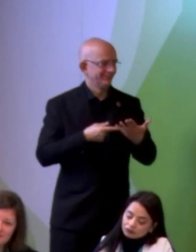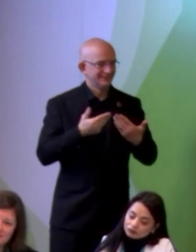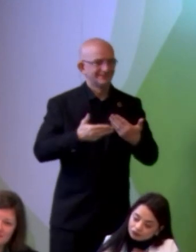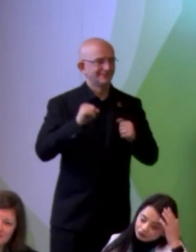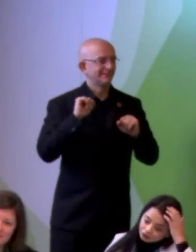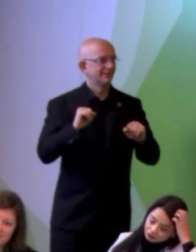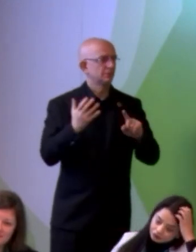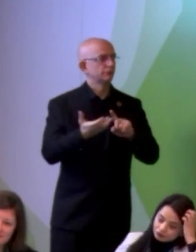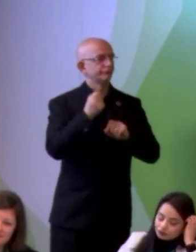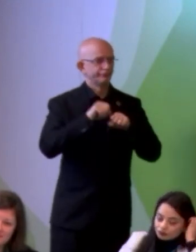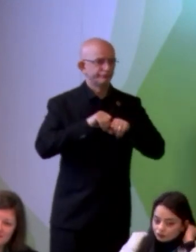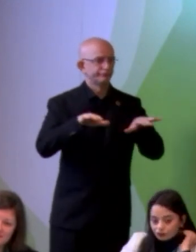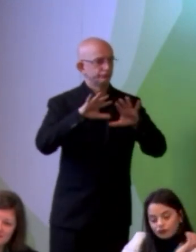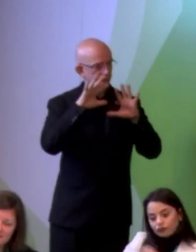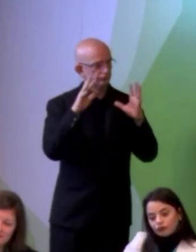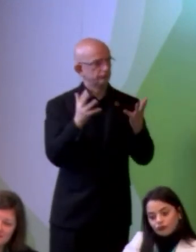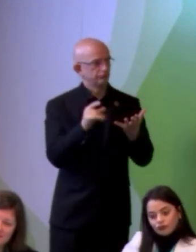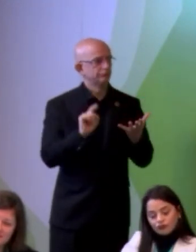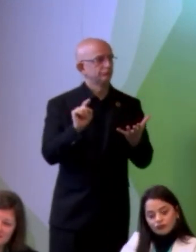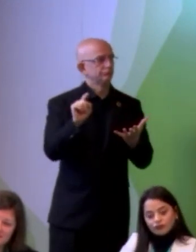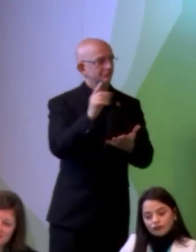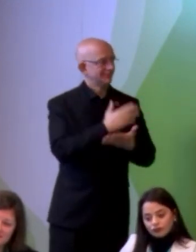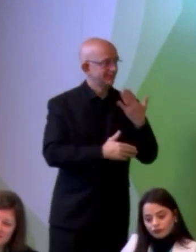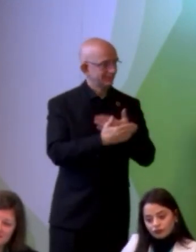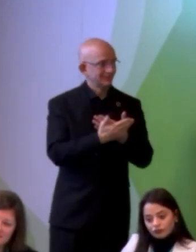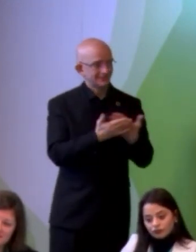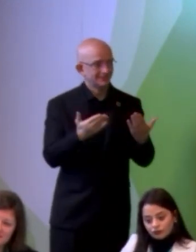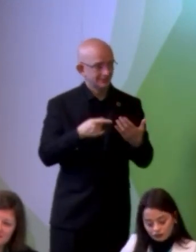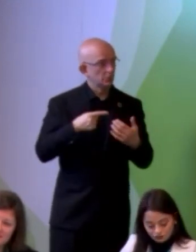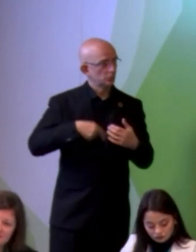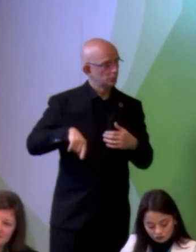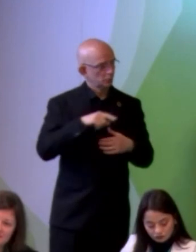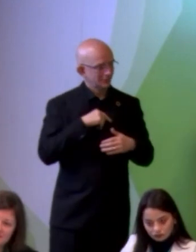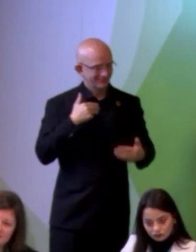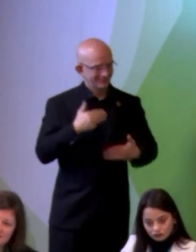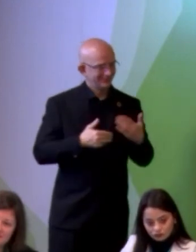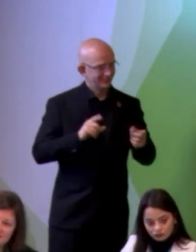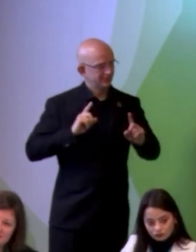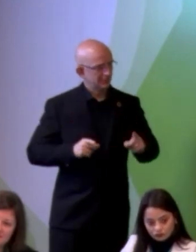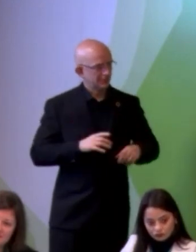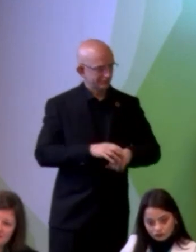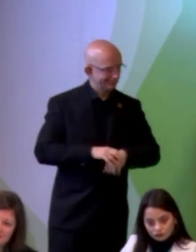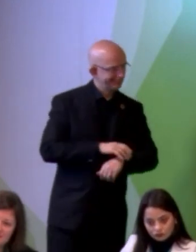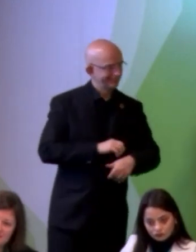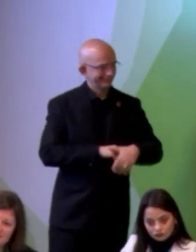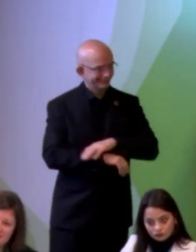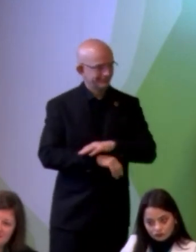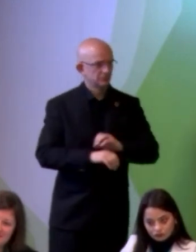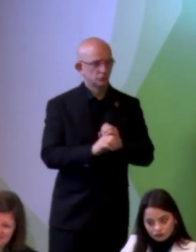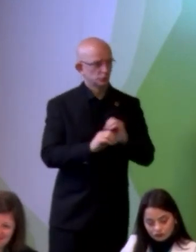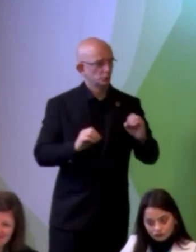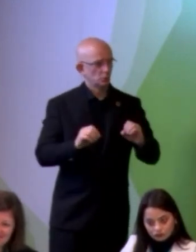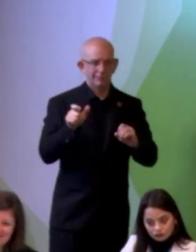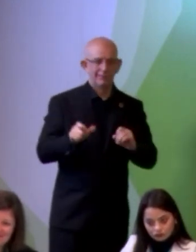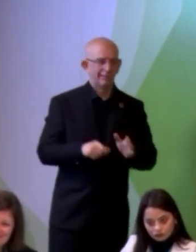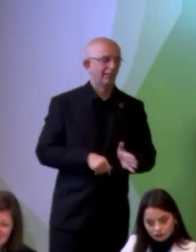with disabilities, and we collectively must do much more to ensure that nobody is left behind. So I will